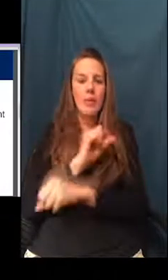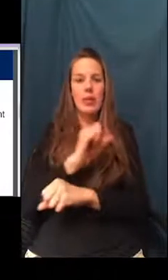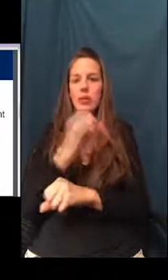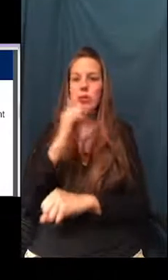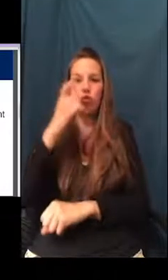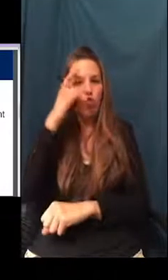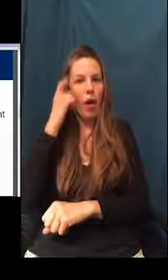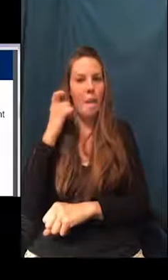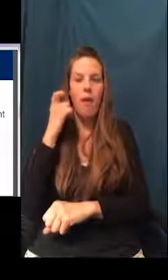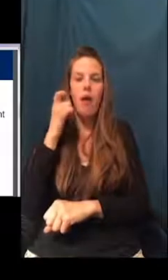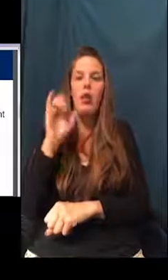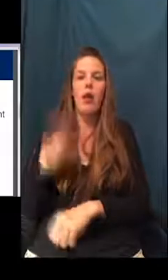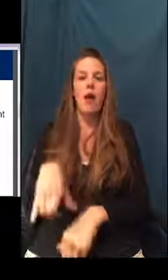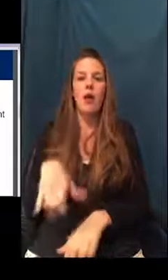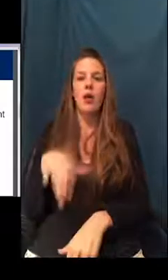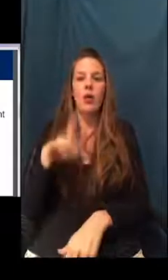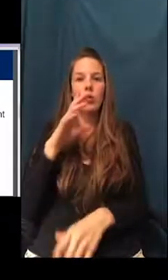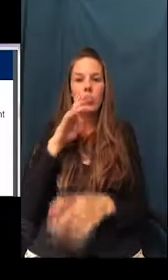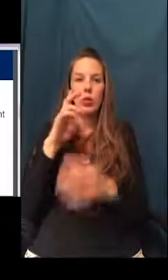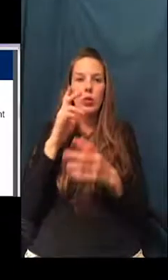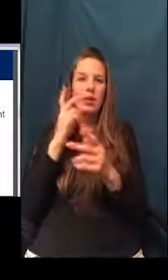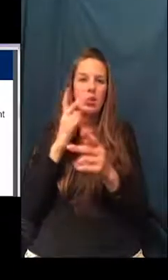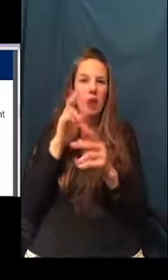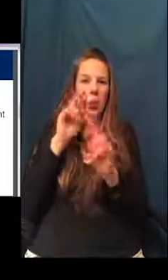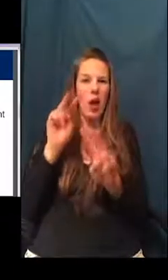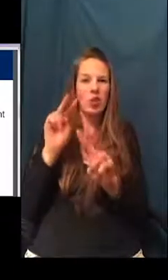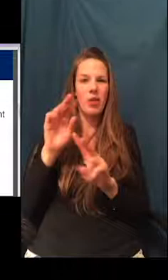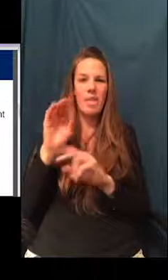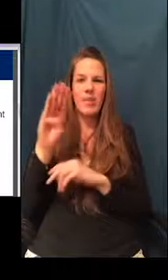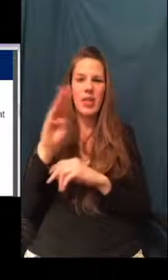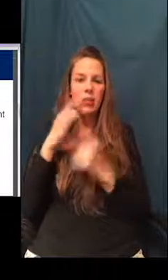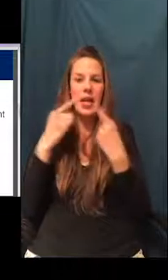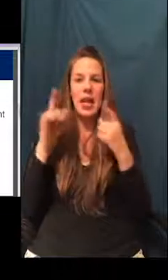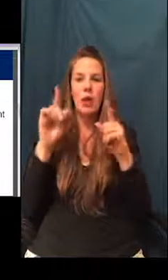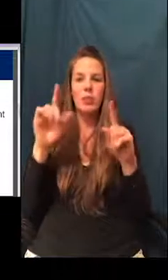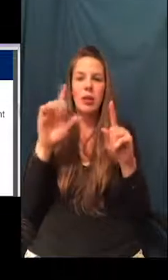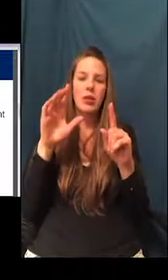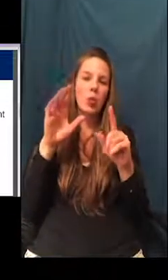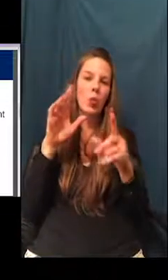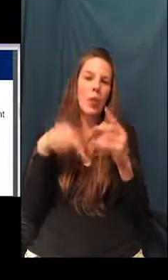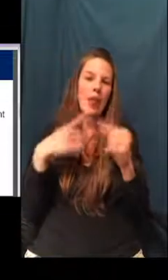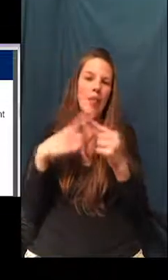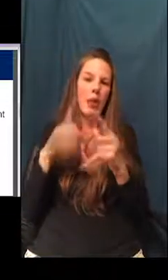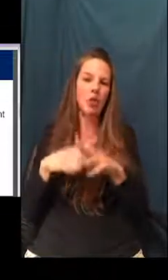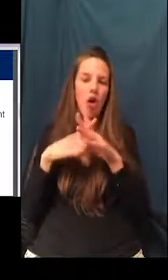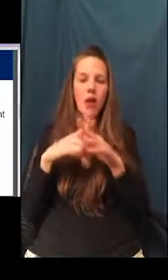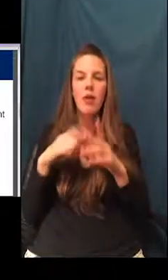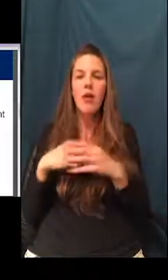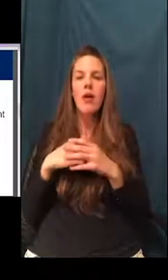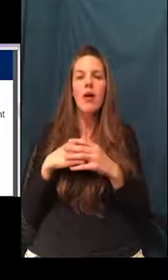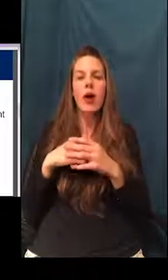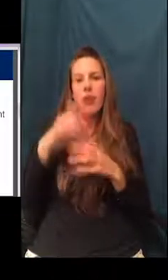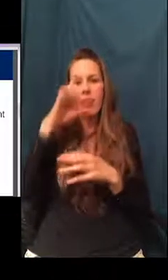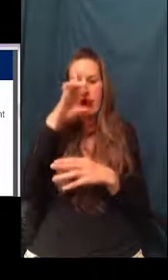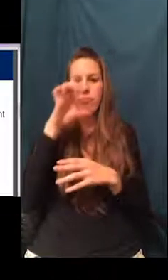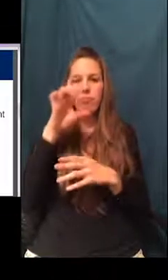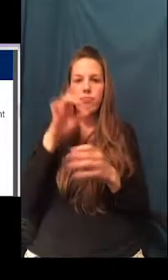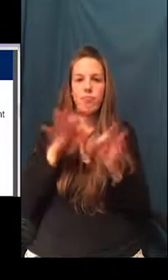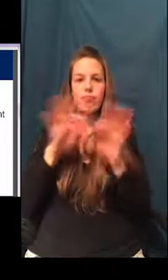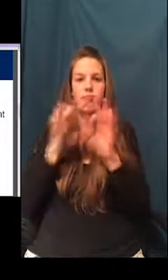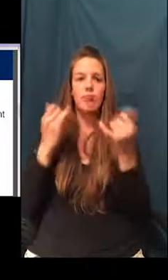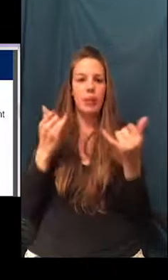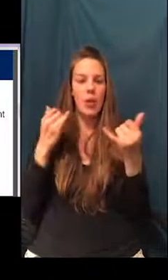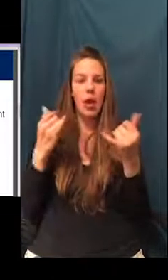And so you can watch for maybe some announcements on our Facebook page about when that might be starting. But I think the biggest thing